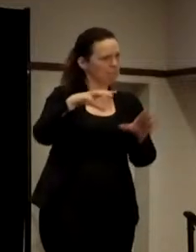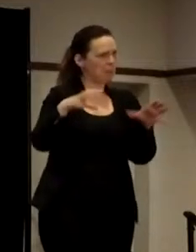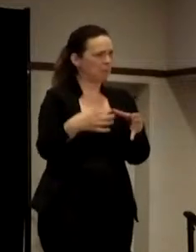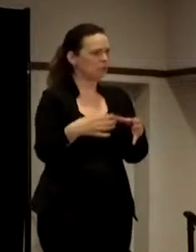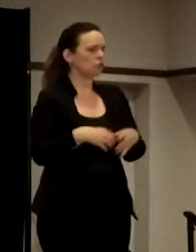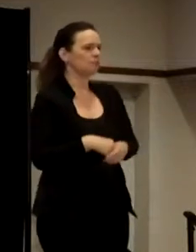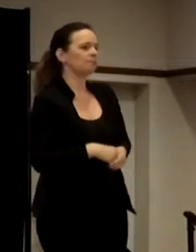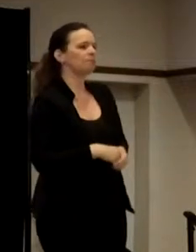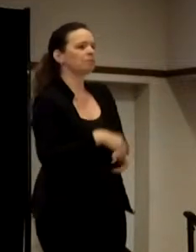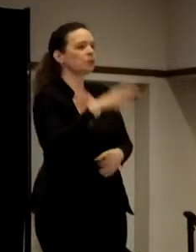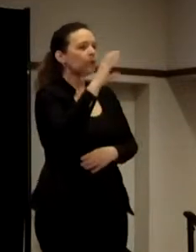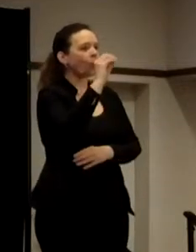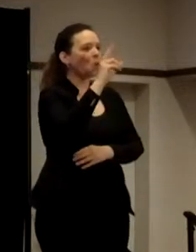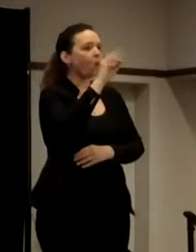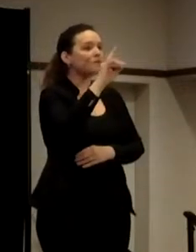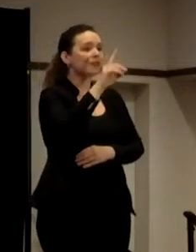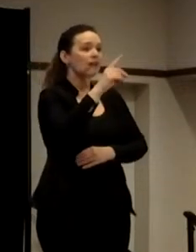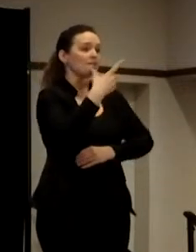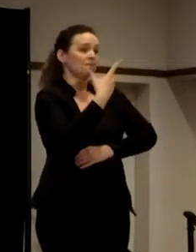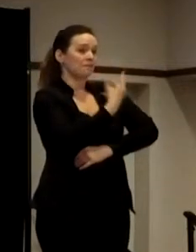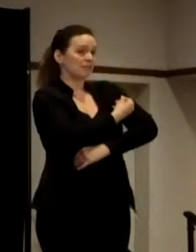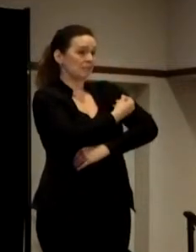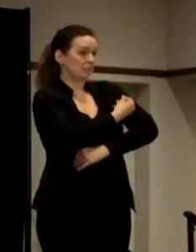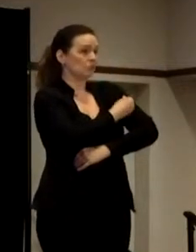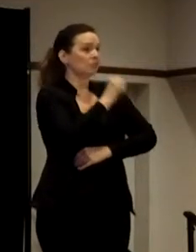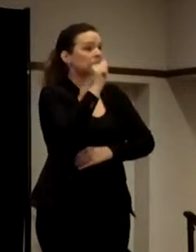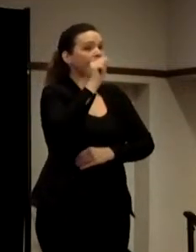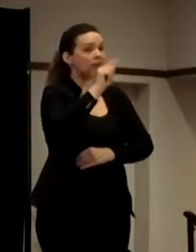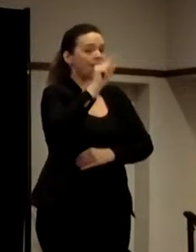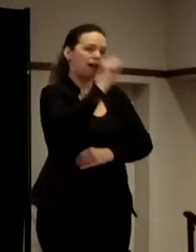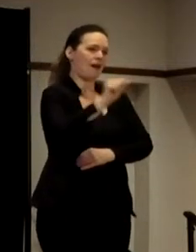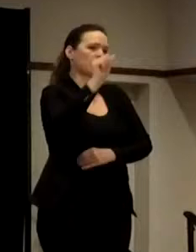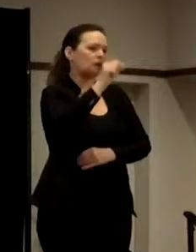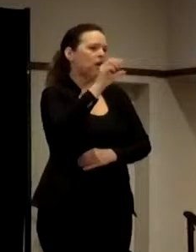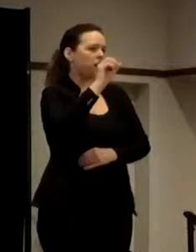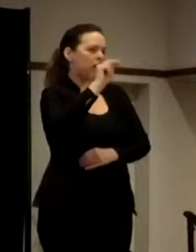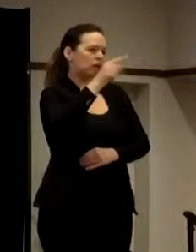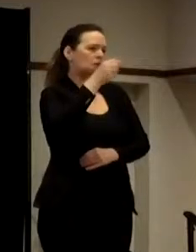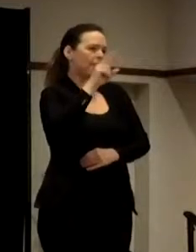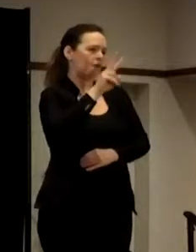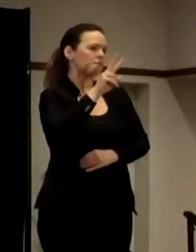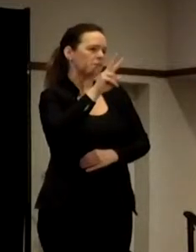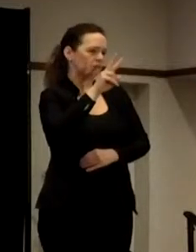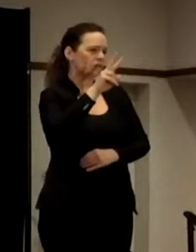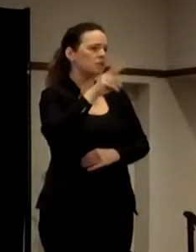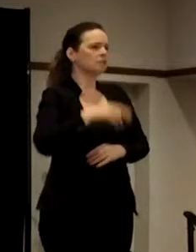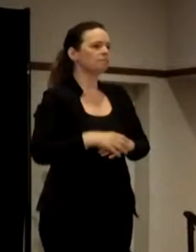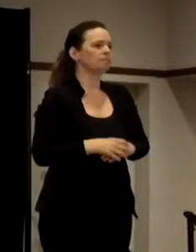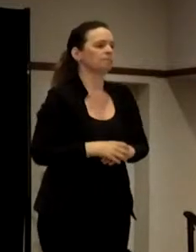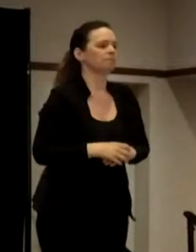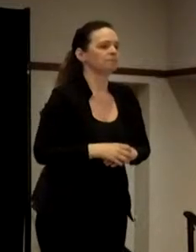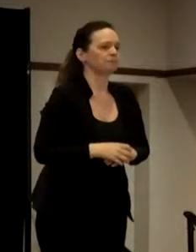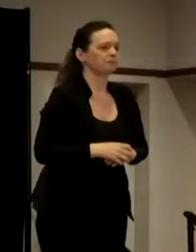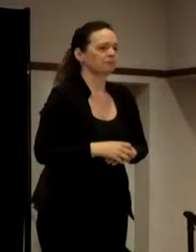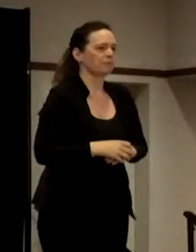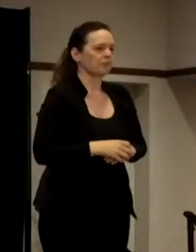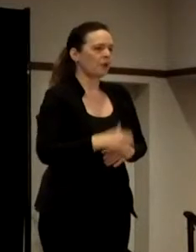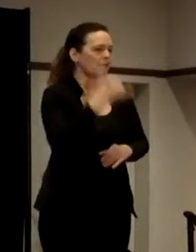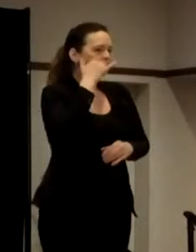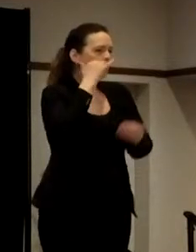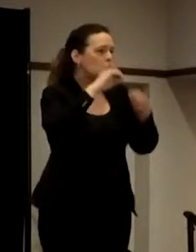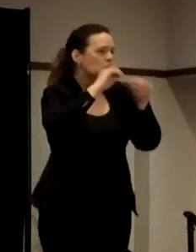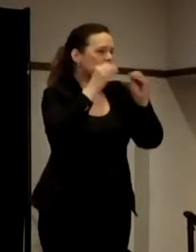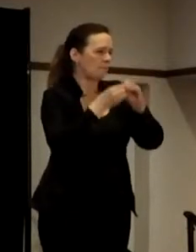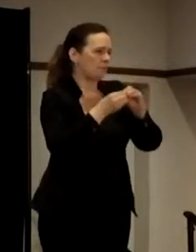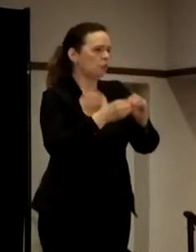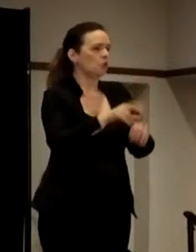One of the home care companies that wants to vaccinate, we reallocated vaccine to them to vaccinate their clients. Now we need to